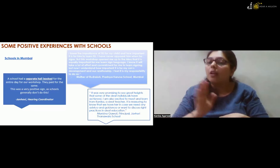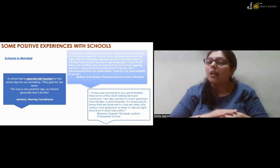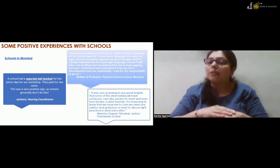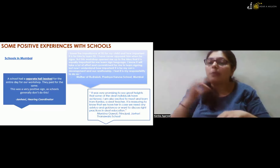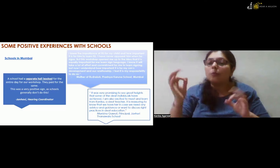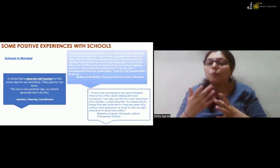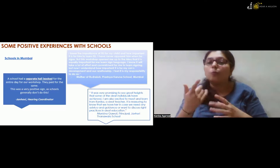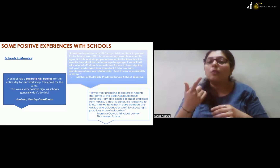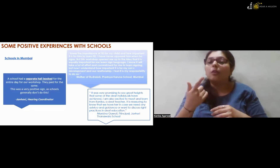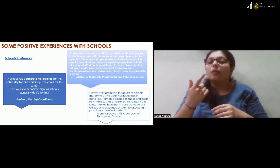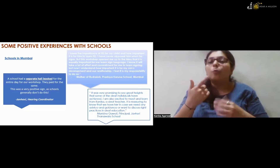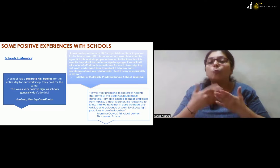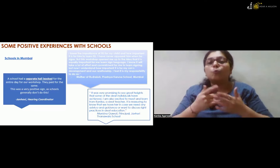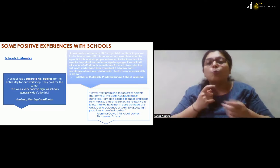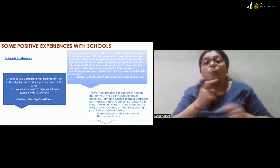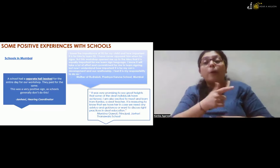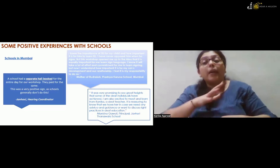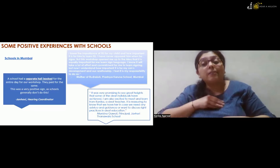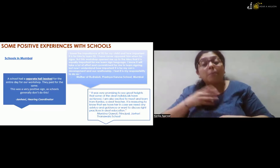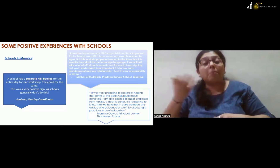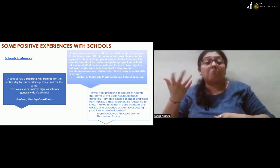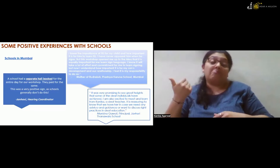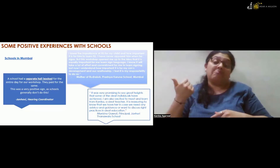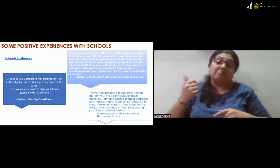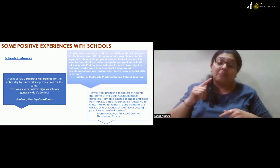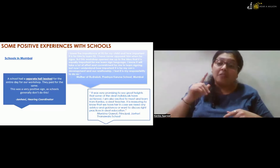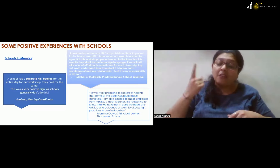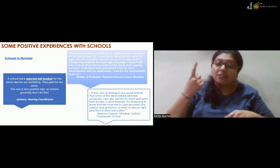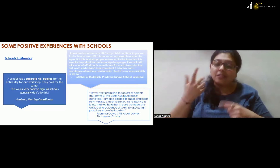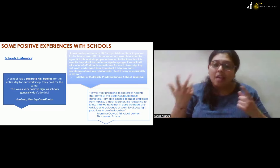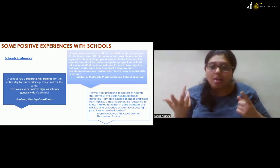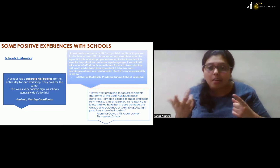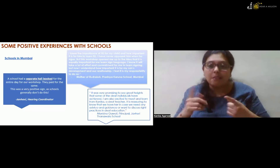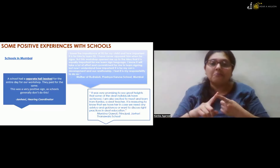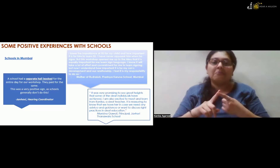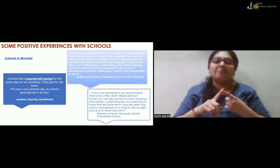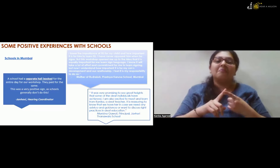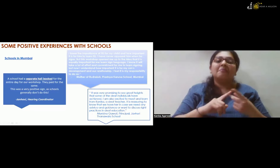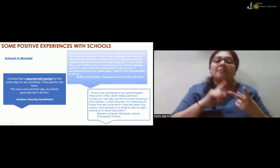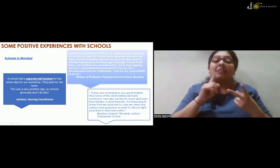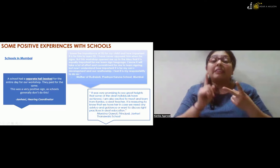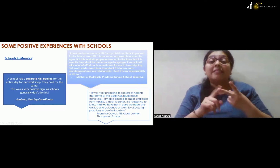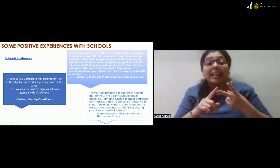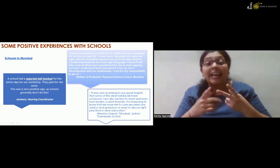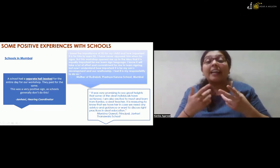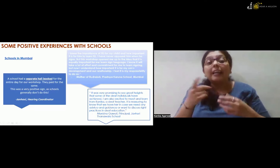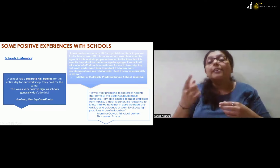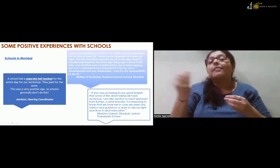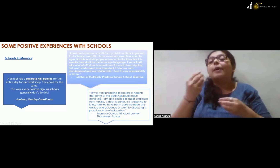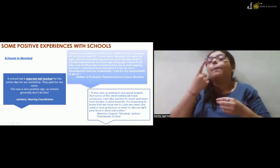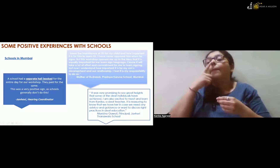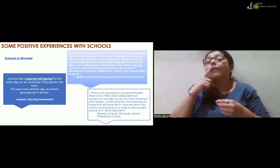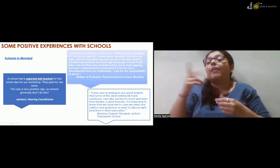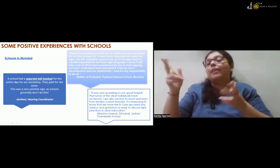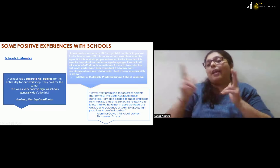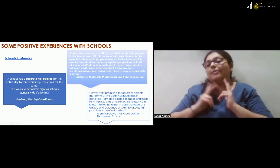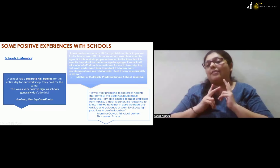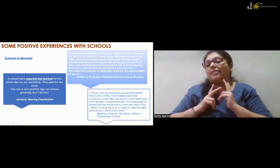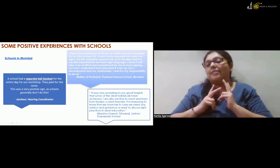this. This was the first time something like this happened. They arranged everything. They managed the payments, etc.